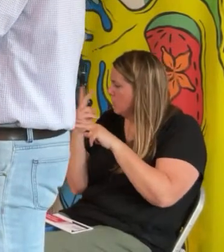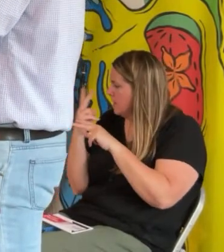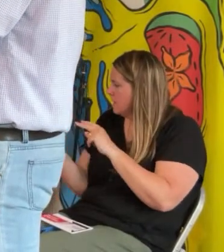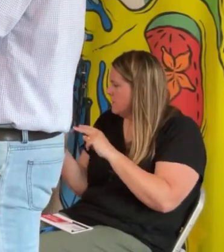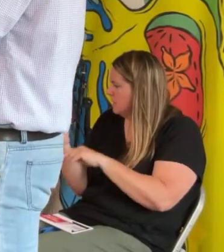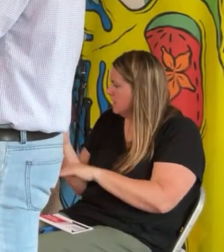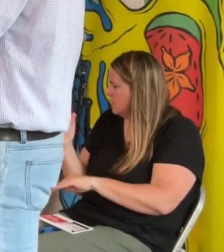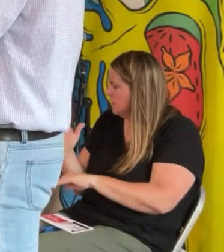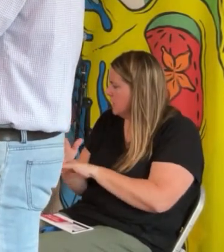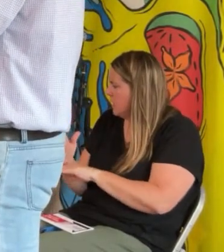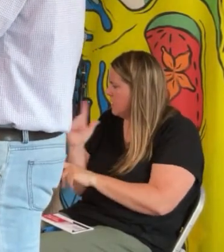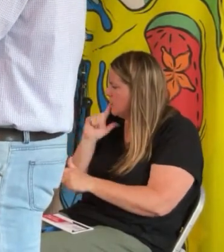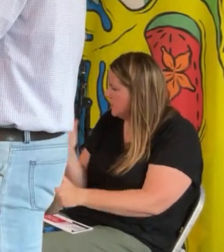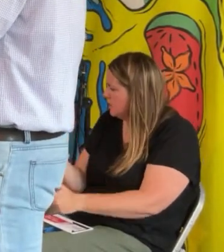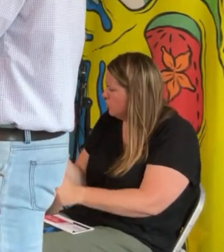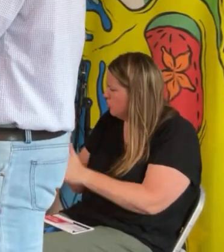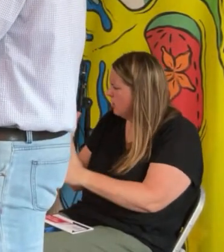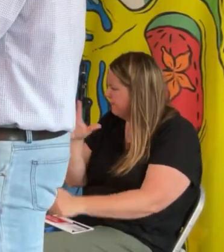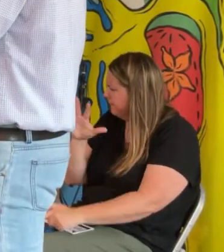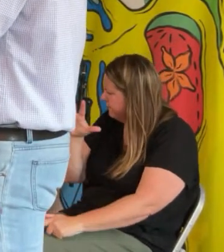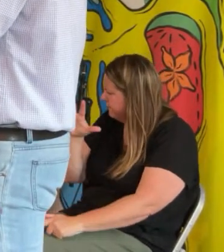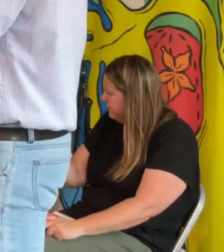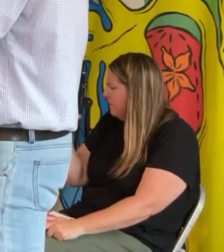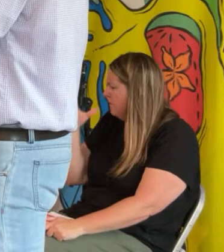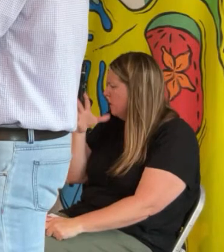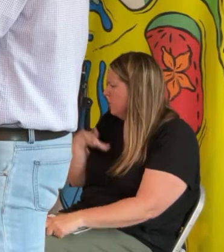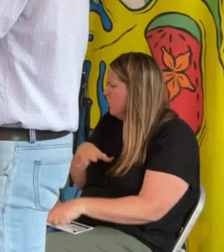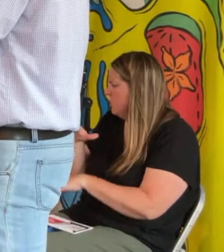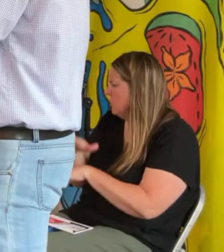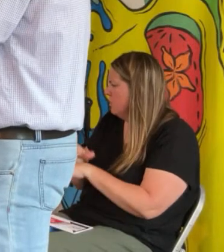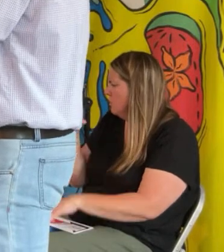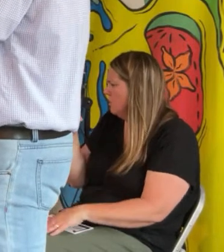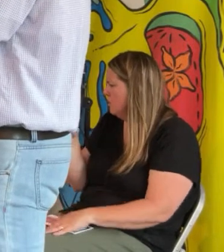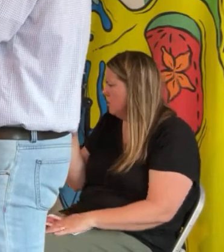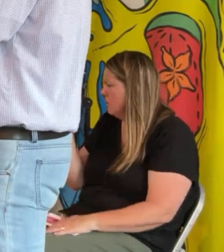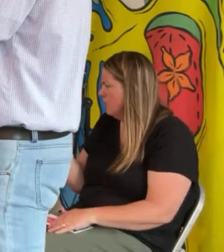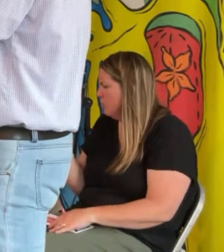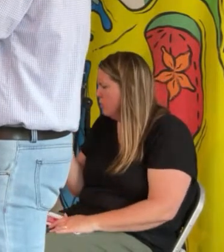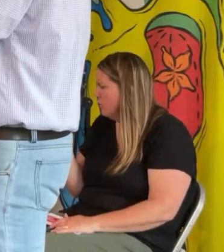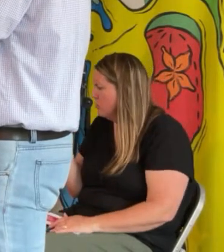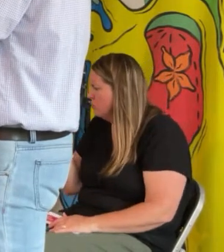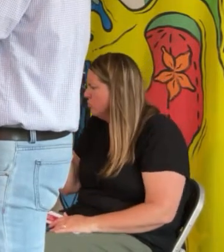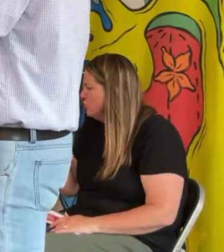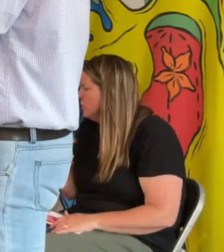Tonight, they shot 54 men at Lorna Street.